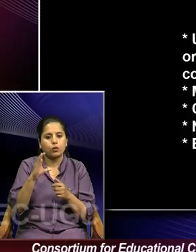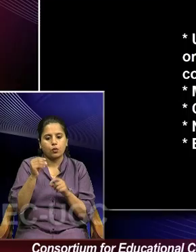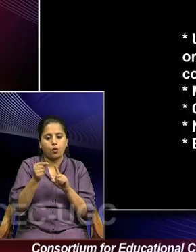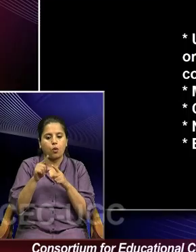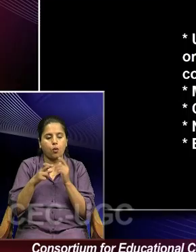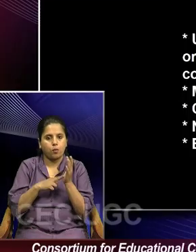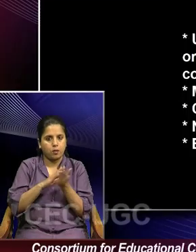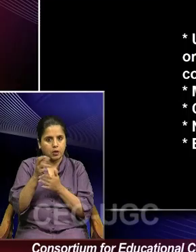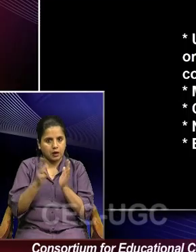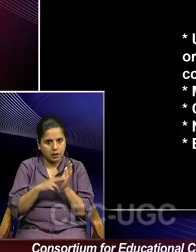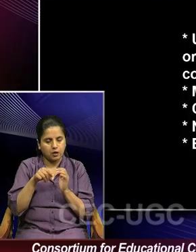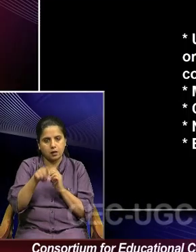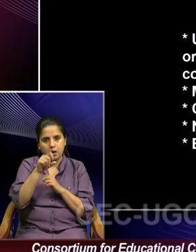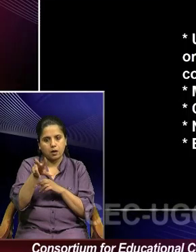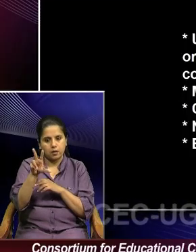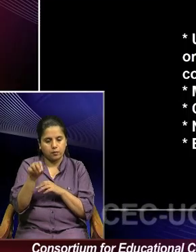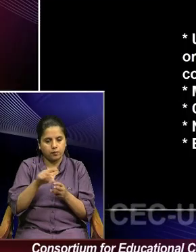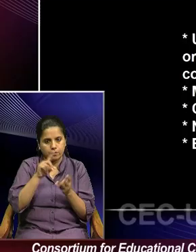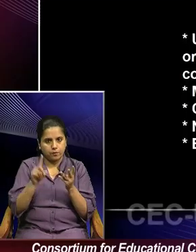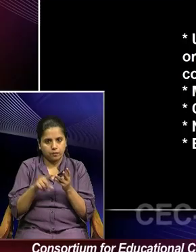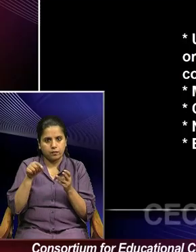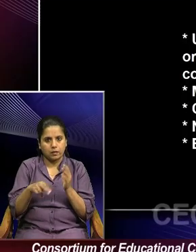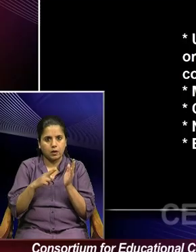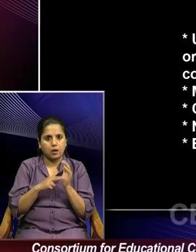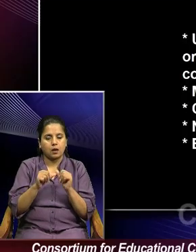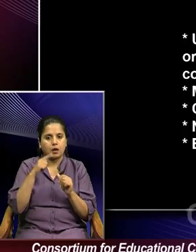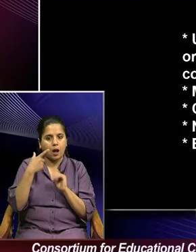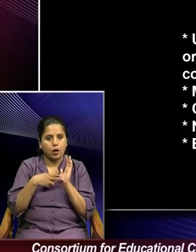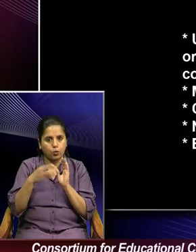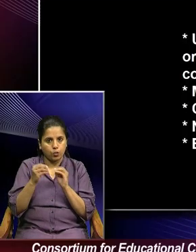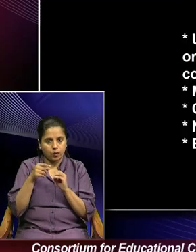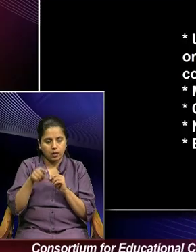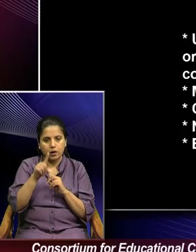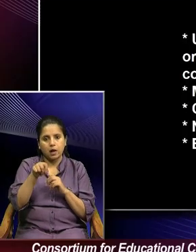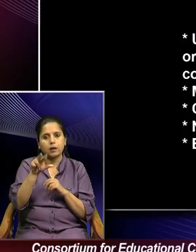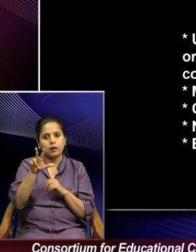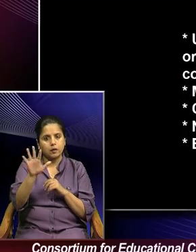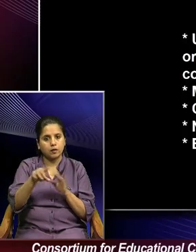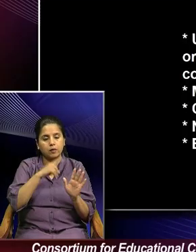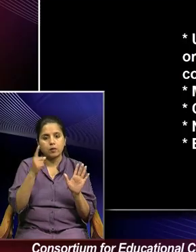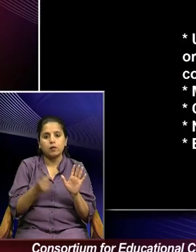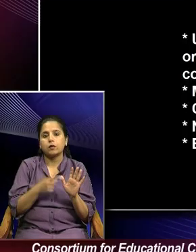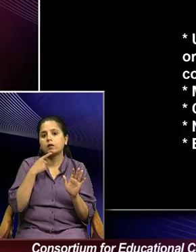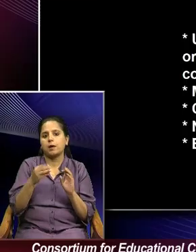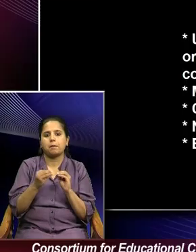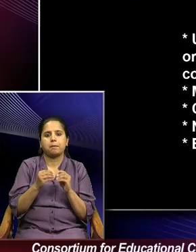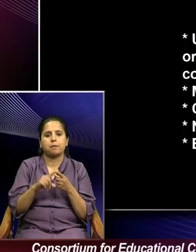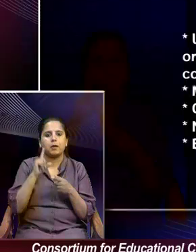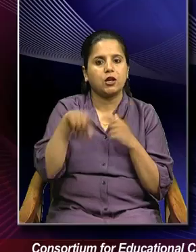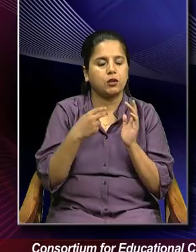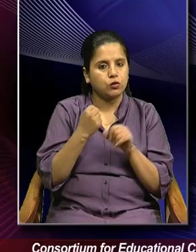in 1980, the third conference in Nairobi 1985 and the fourth conference in Beijing